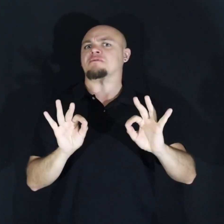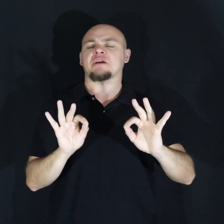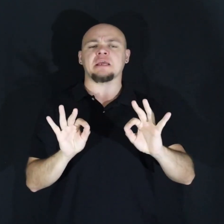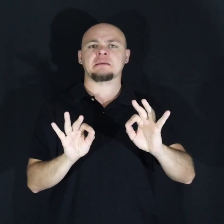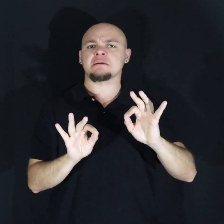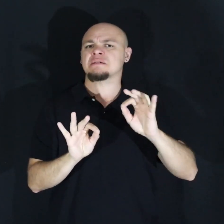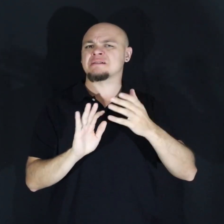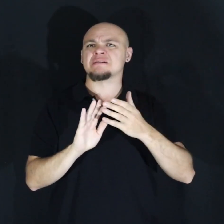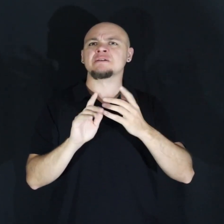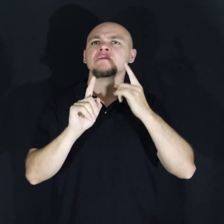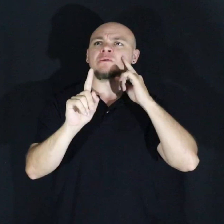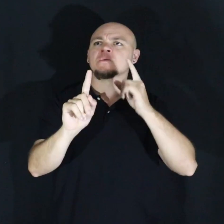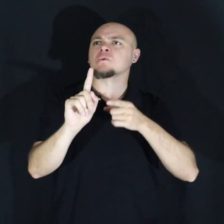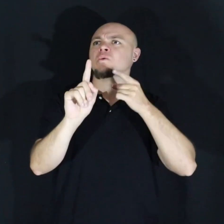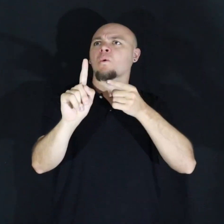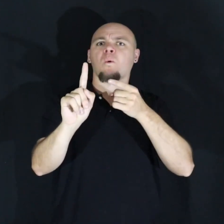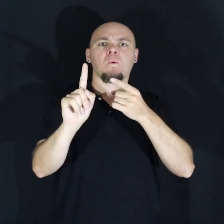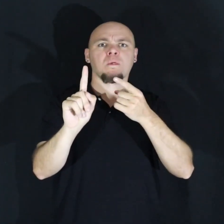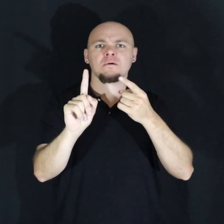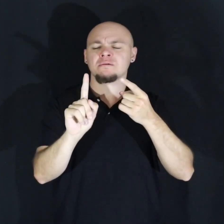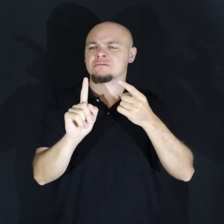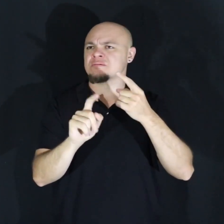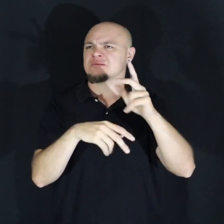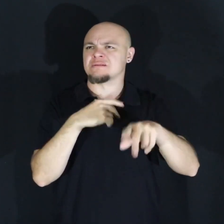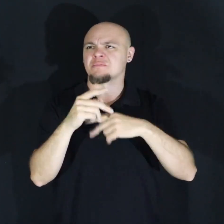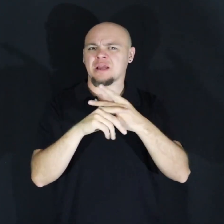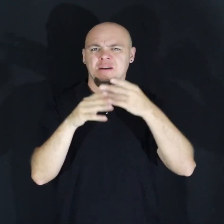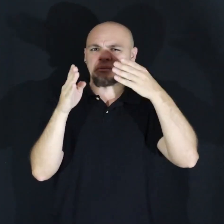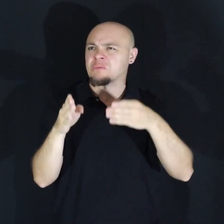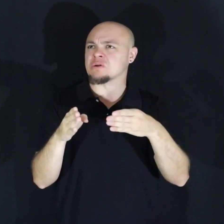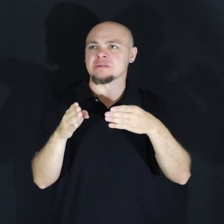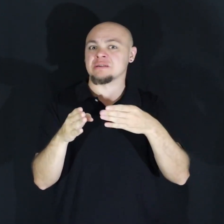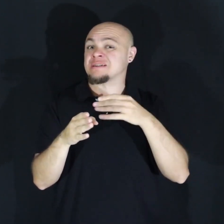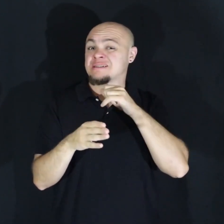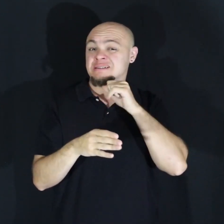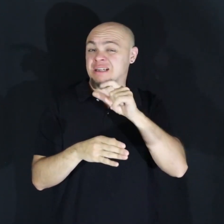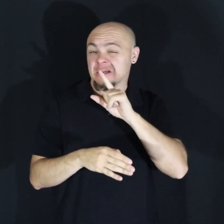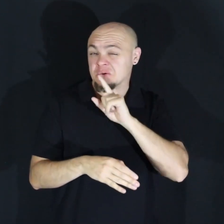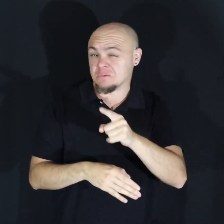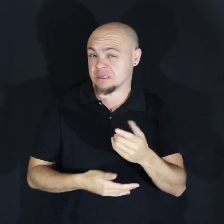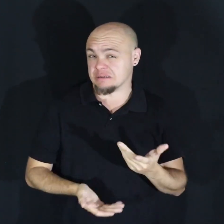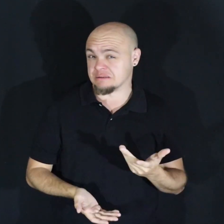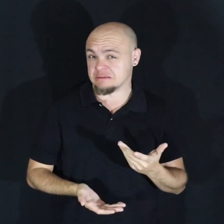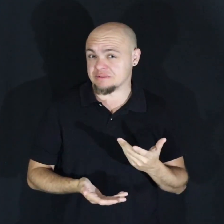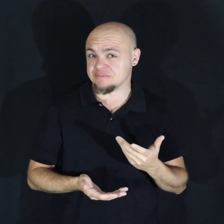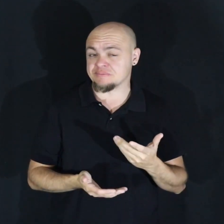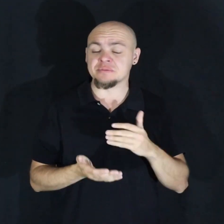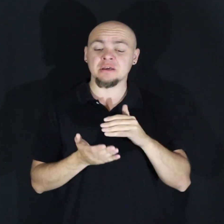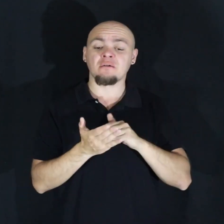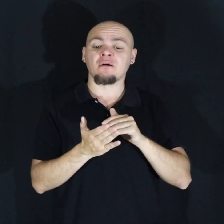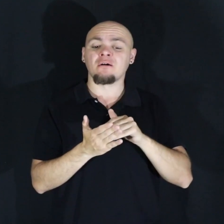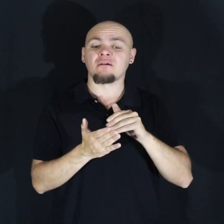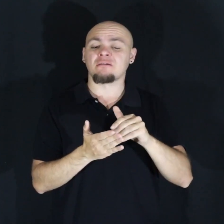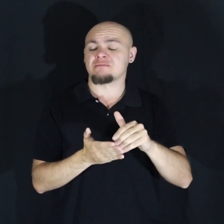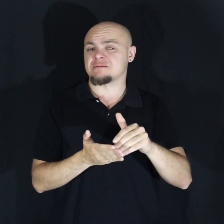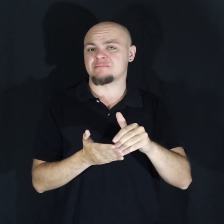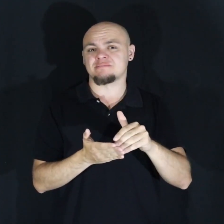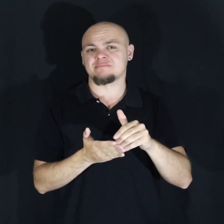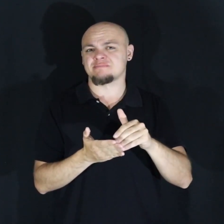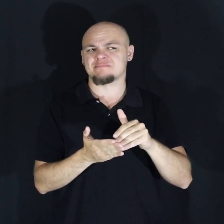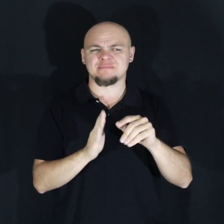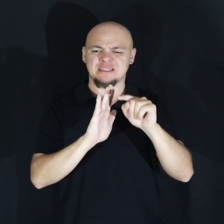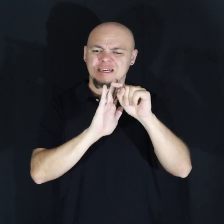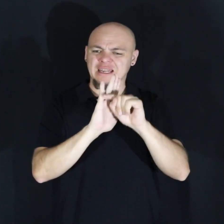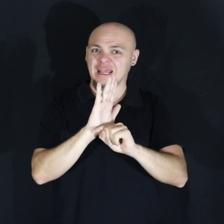striving for some sort of goal, some sort of factor that may not be based in reality. We oftentimes view